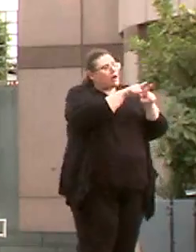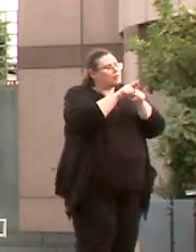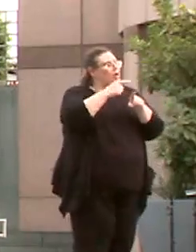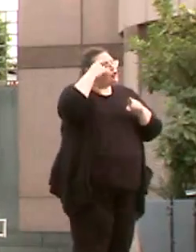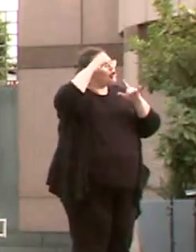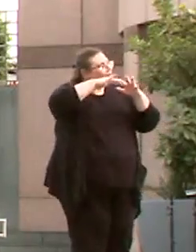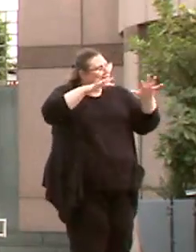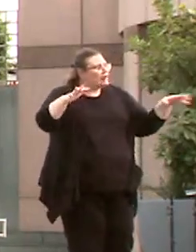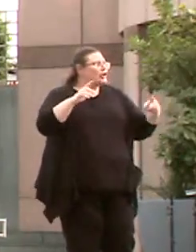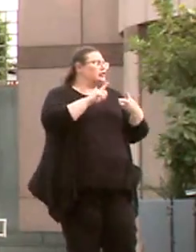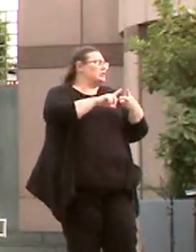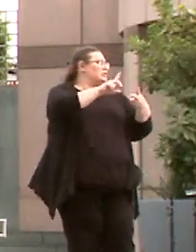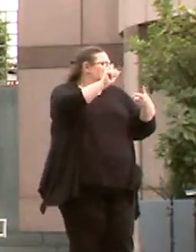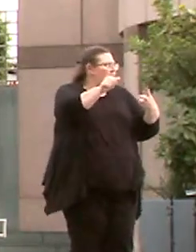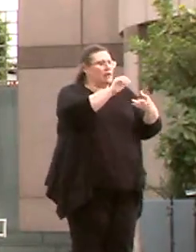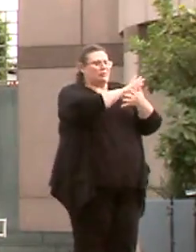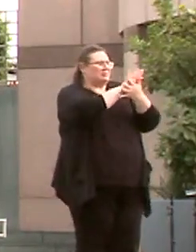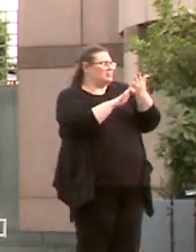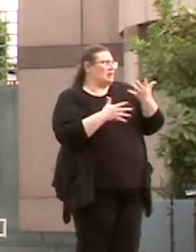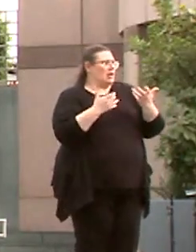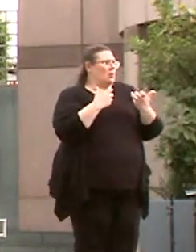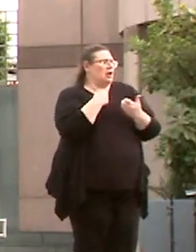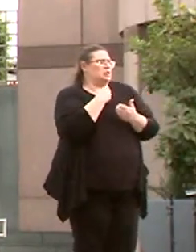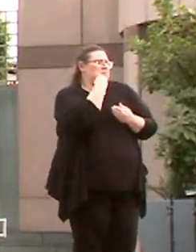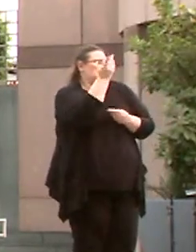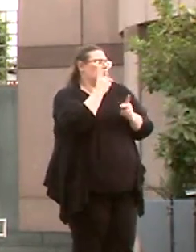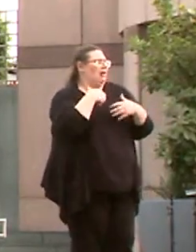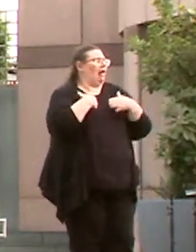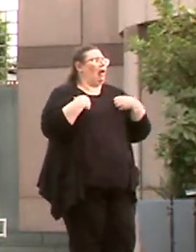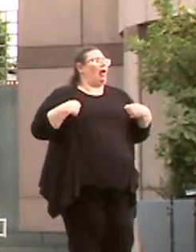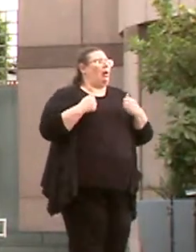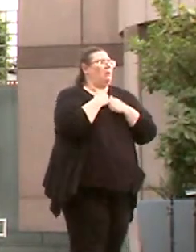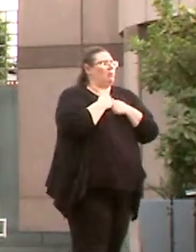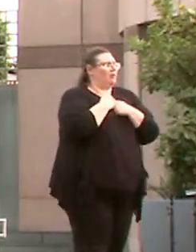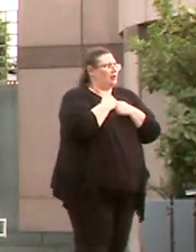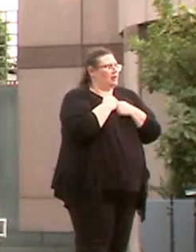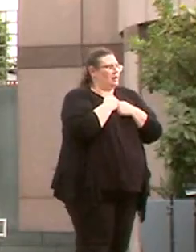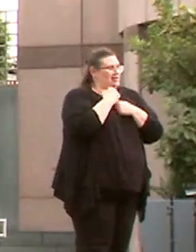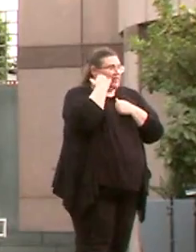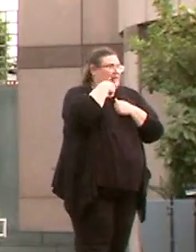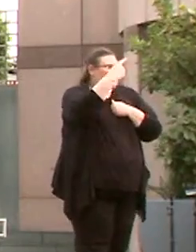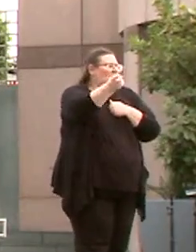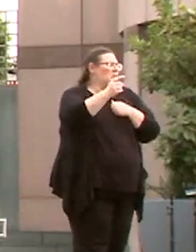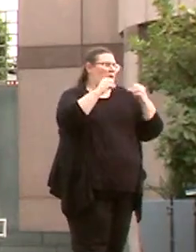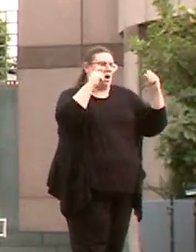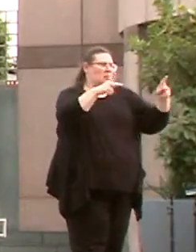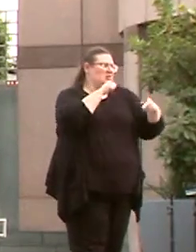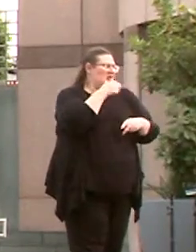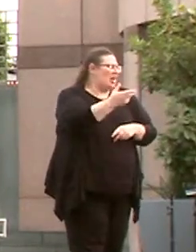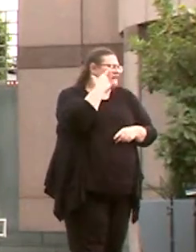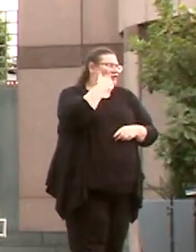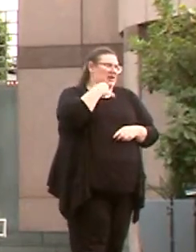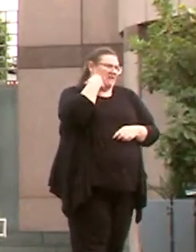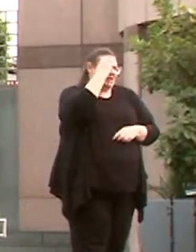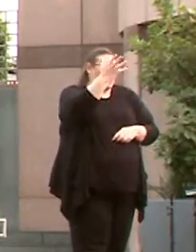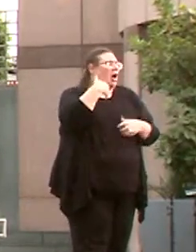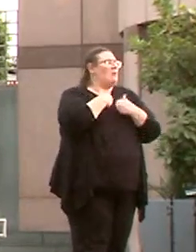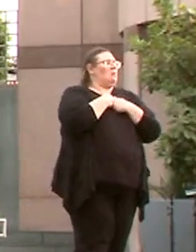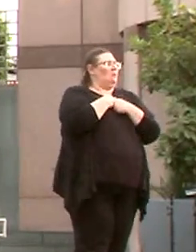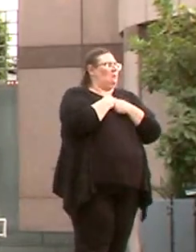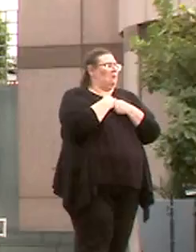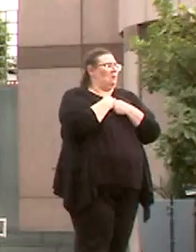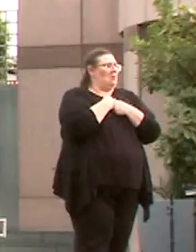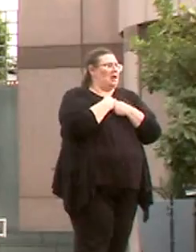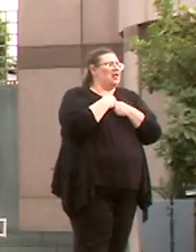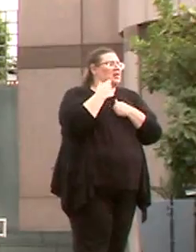are disabled, everything. But they don't think that they will be given the same opportunities if they self-identify. They will somehow